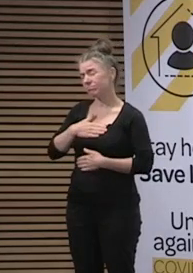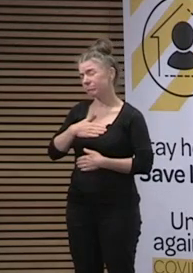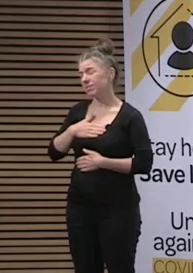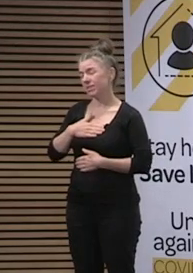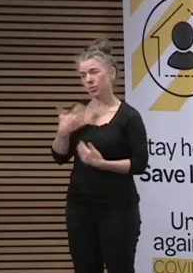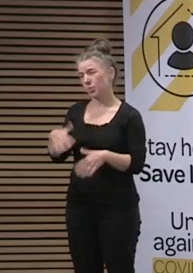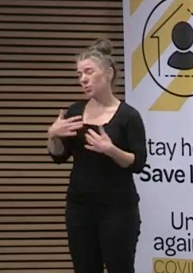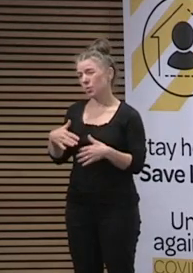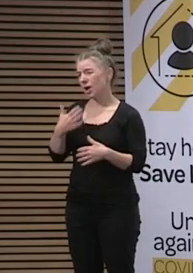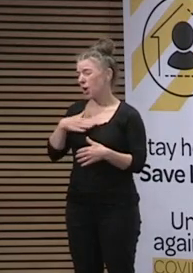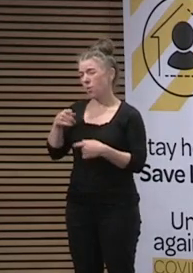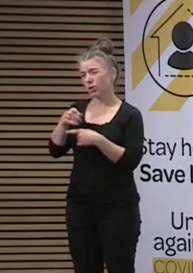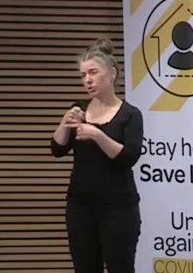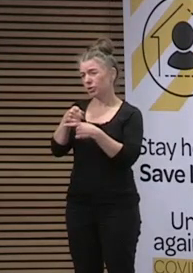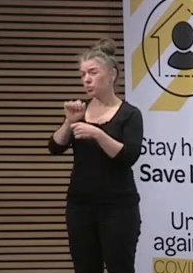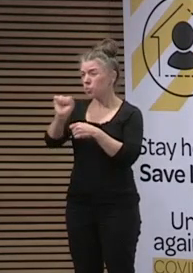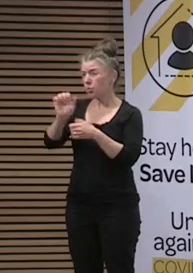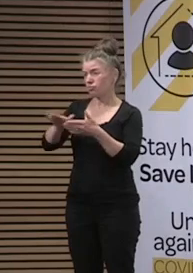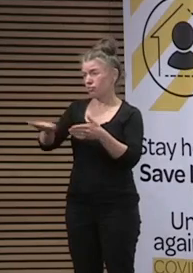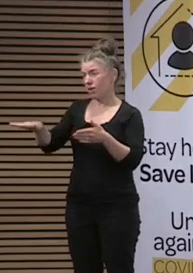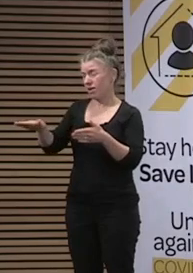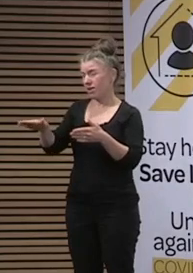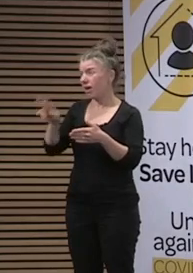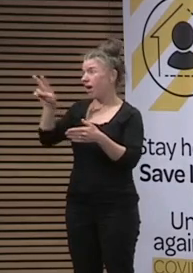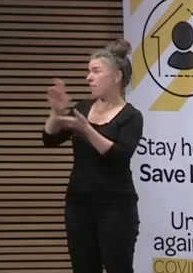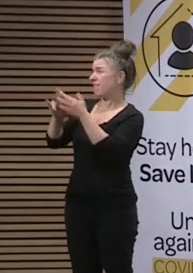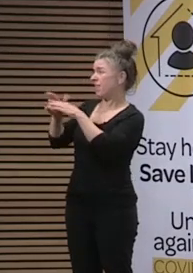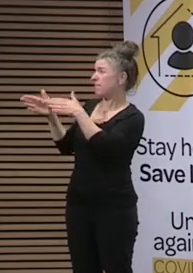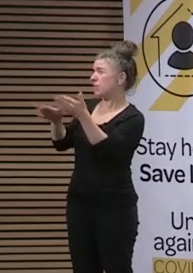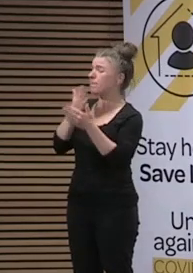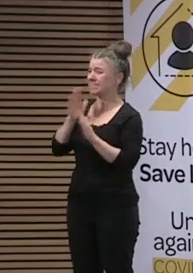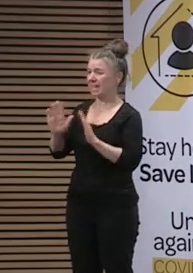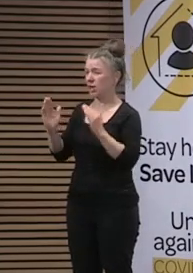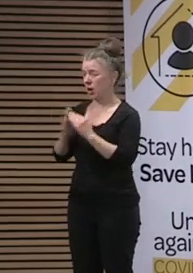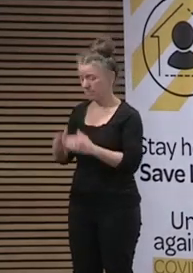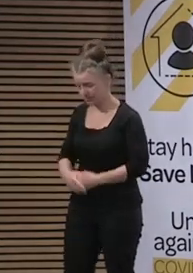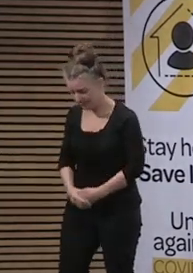to lose a parent. I don't want that to happen to your children. Please stay at home. Thanks.